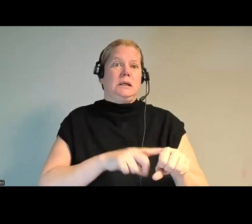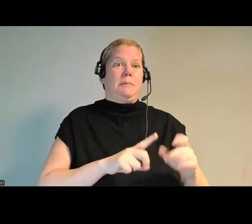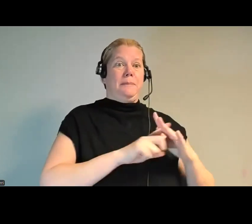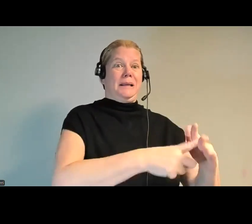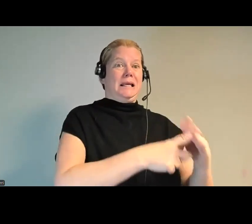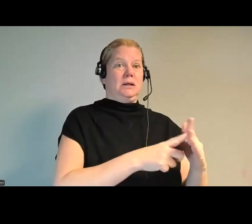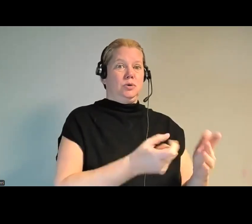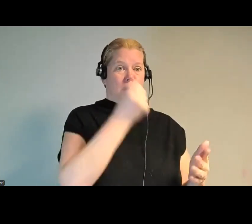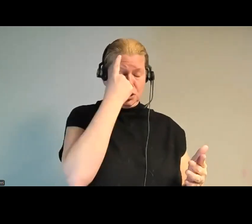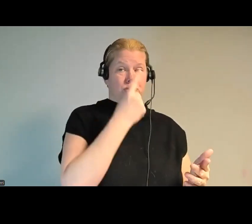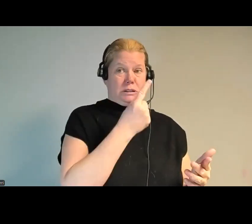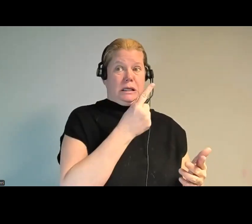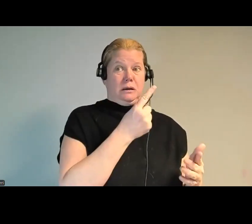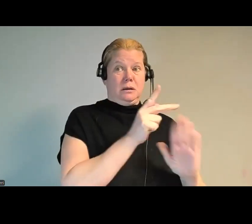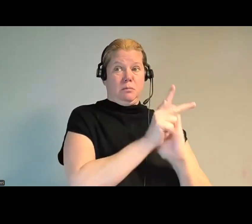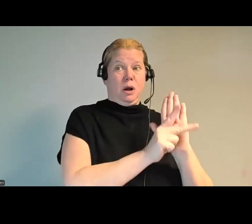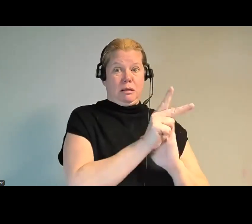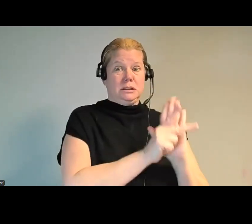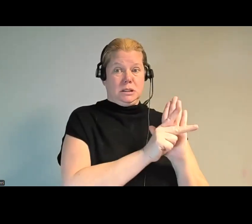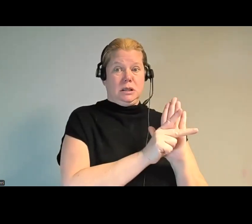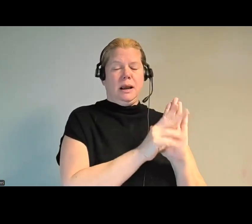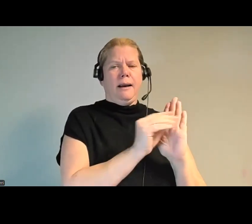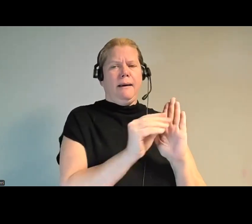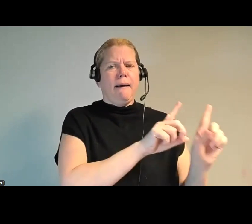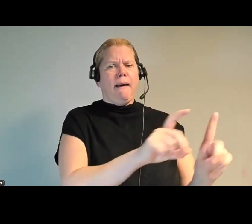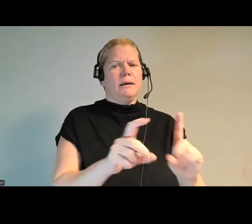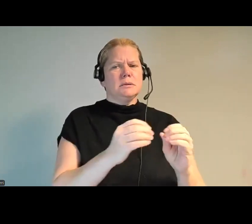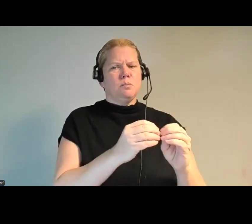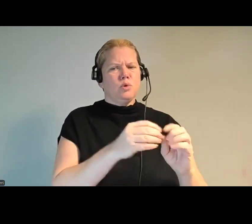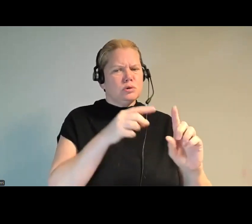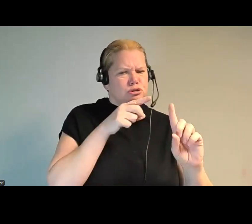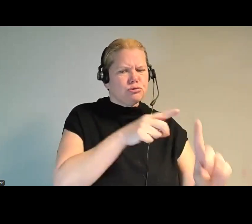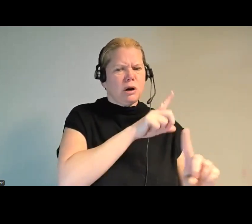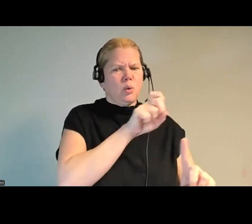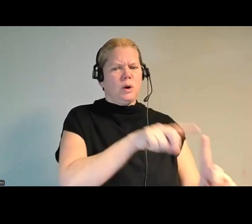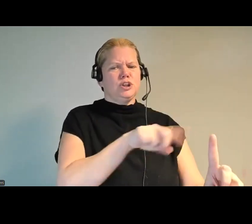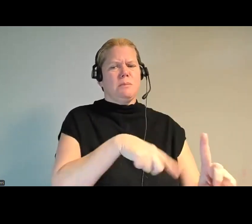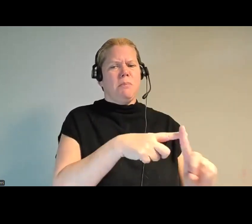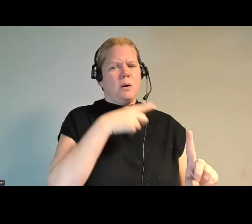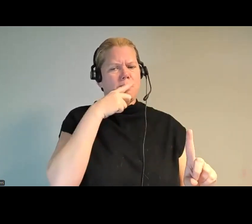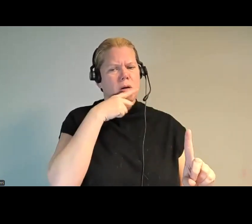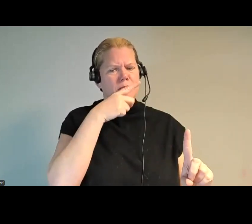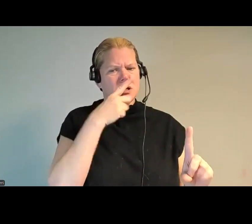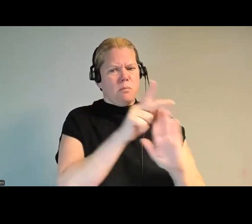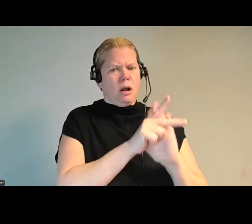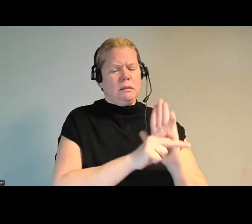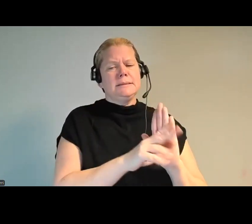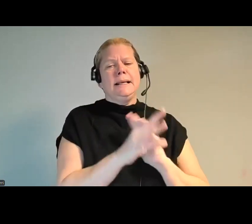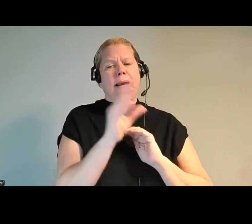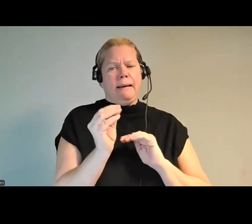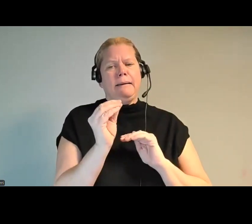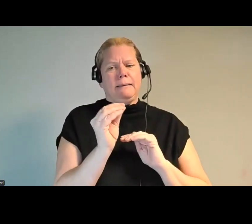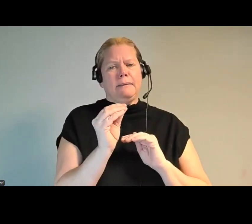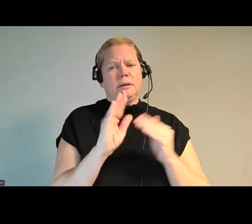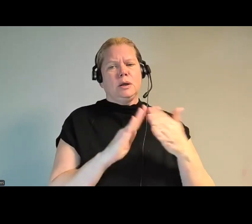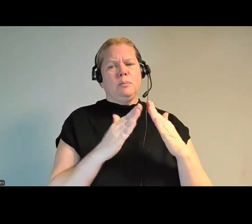understand the policy landscape, and then asking more direct questions related to public policy. And then in these community